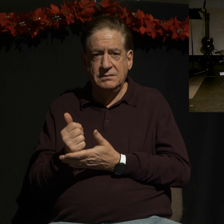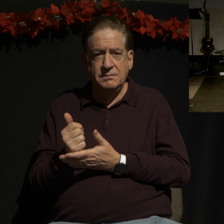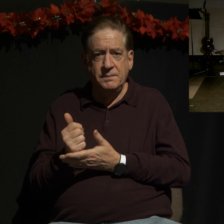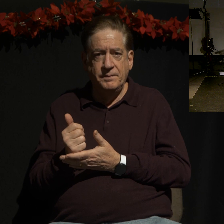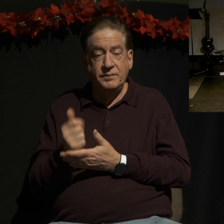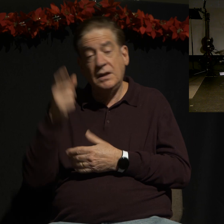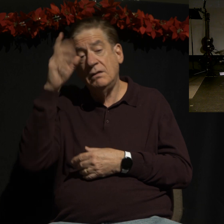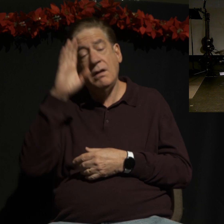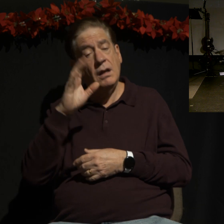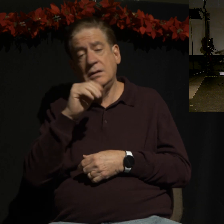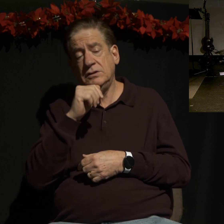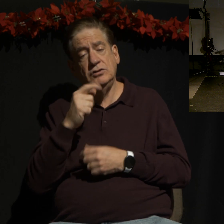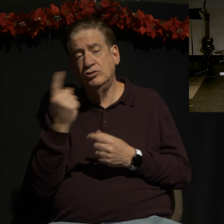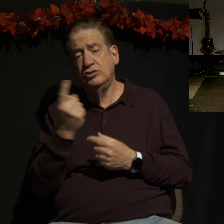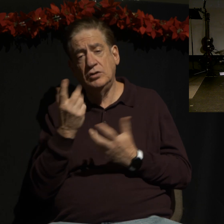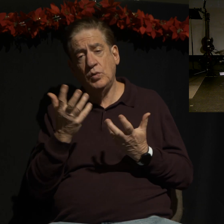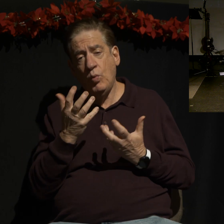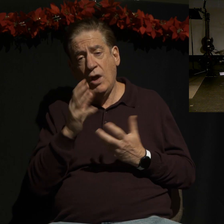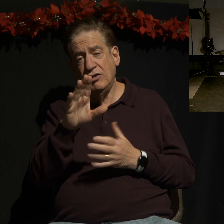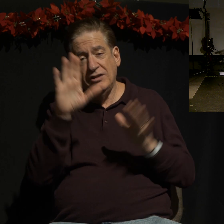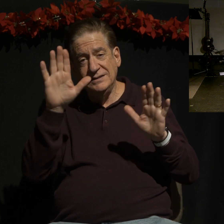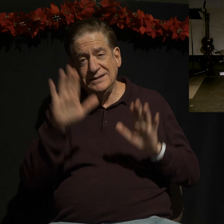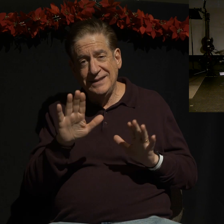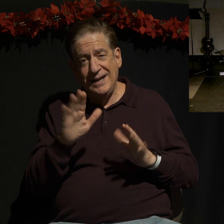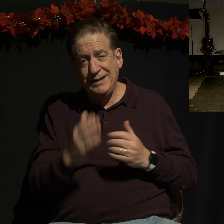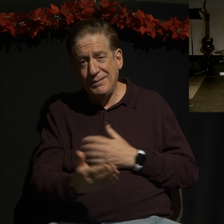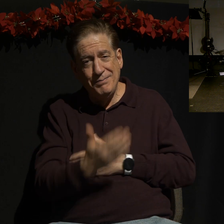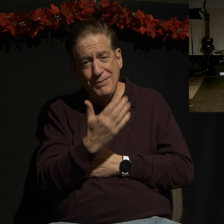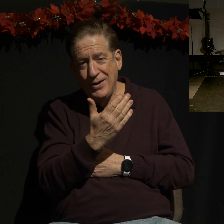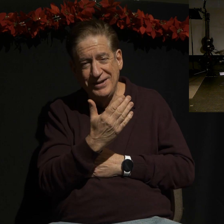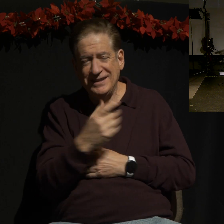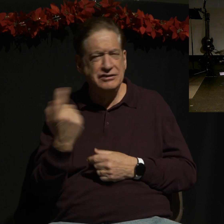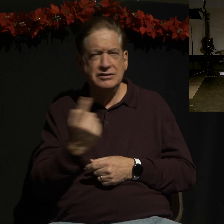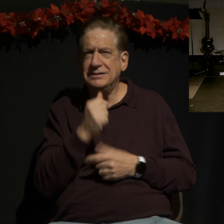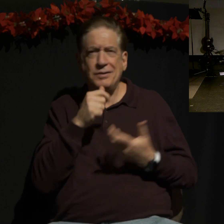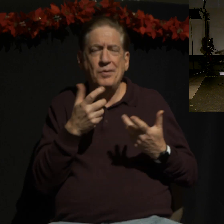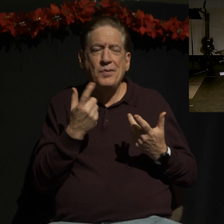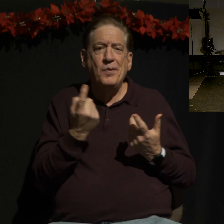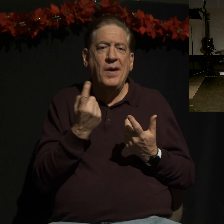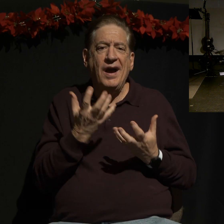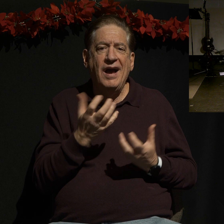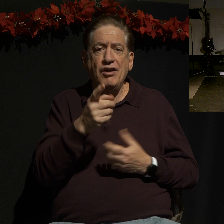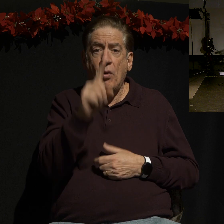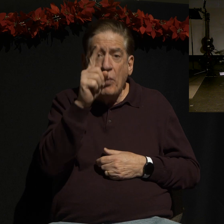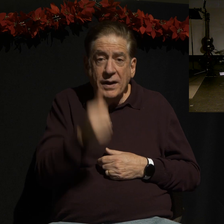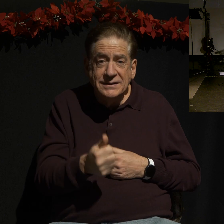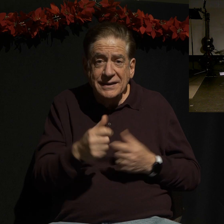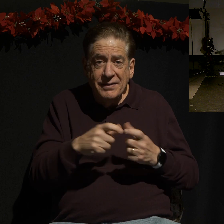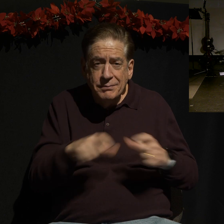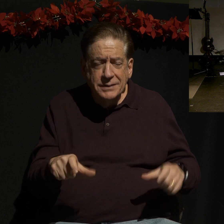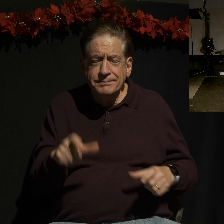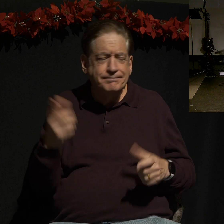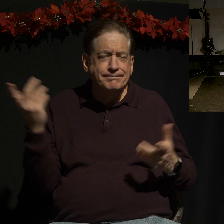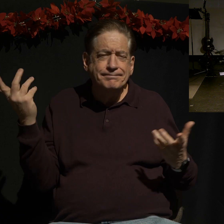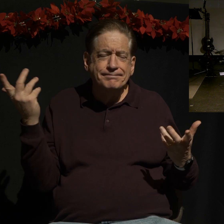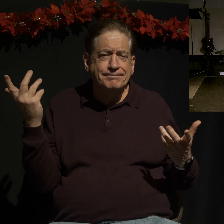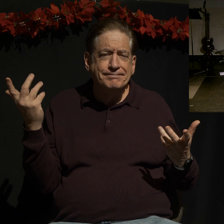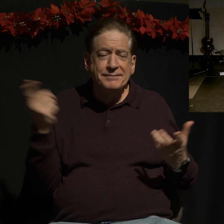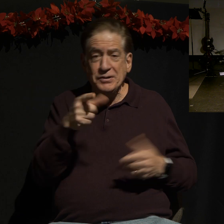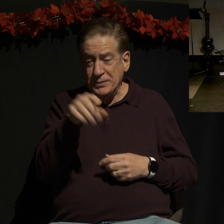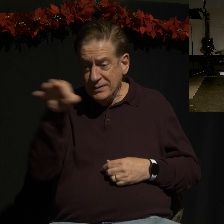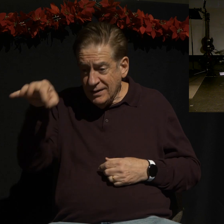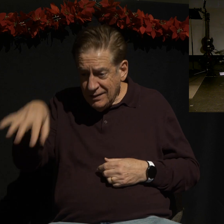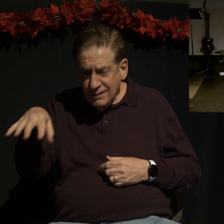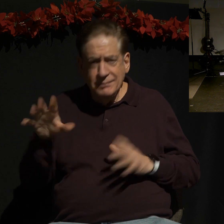God doesn't just want your Sunday morning. He doesn't just want the 10th of your paycheck that you put in the tithe